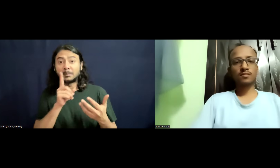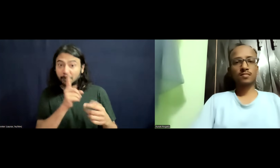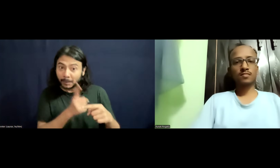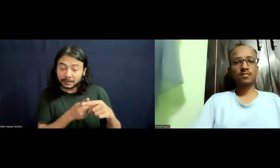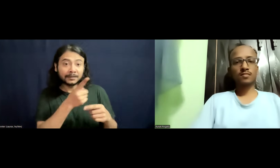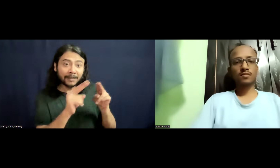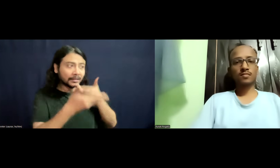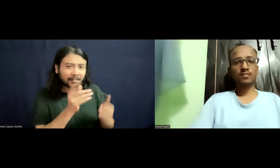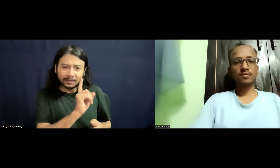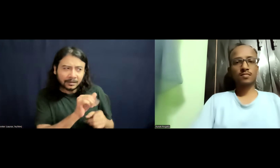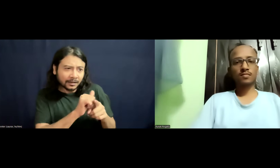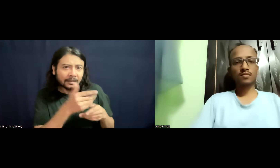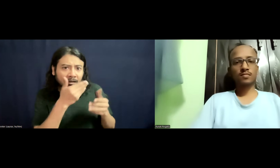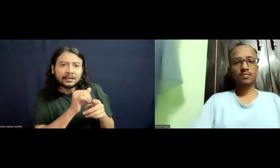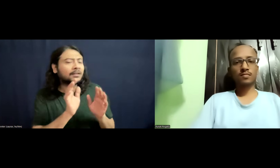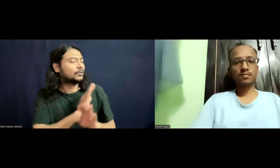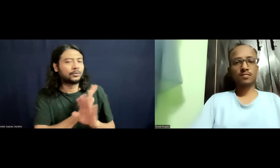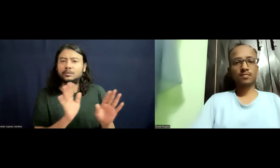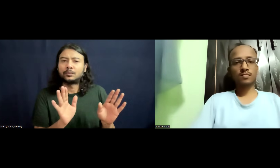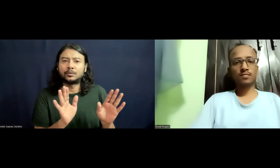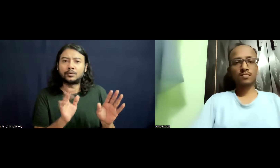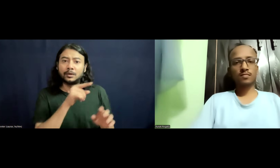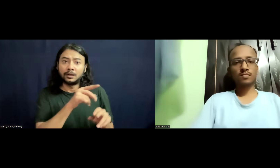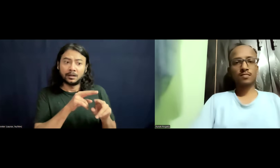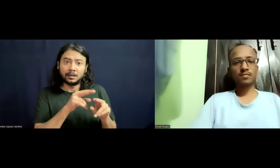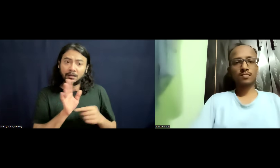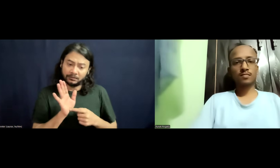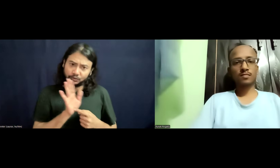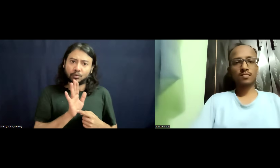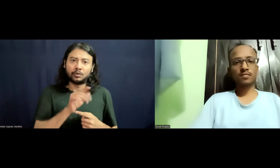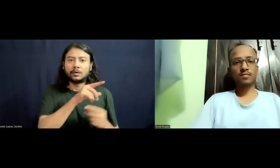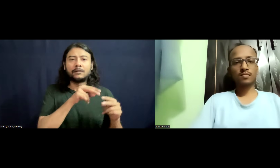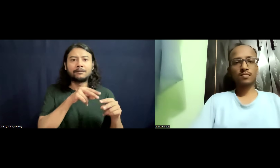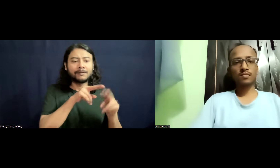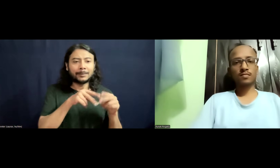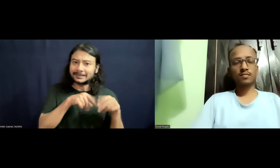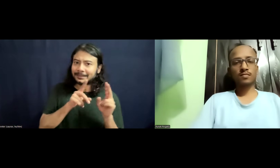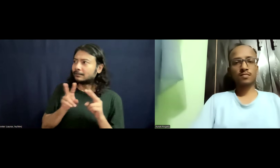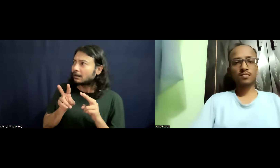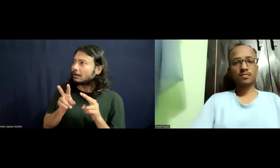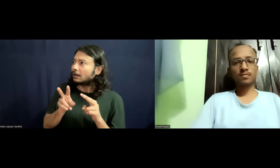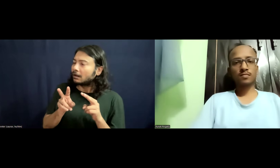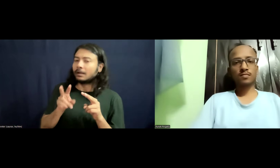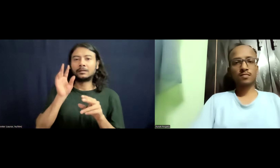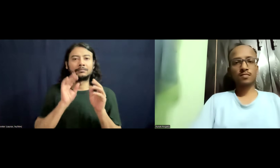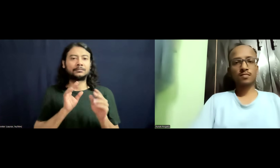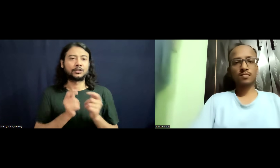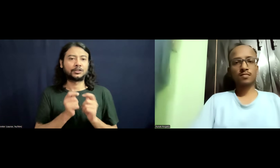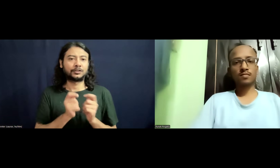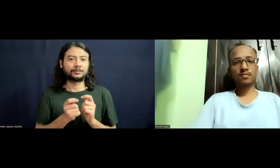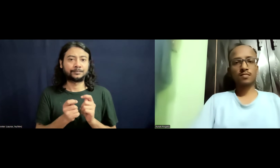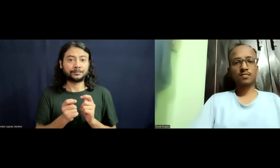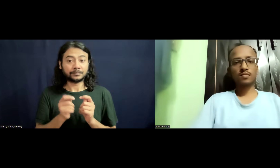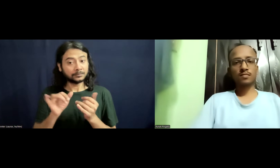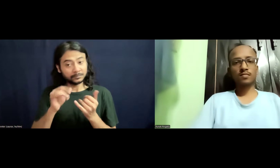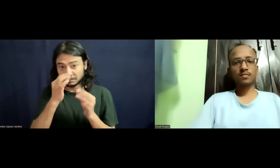want to learn. That is my very important tip to everybody. Don't preach to your family. You practice.